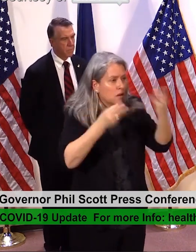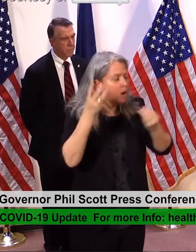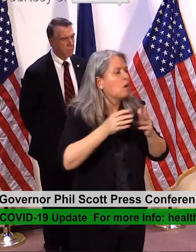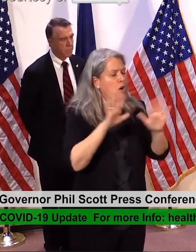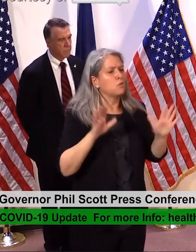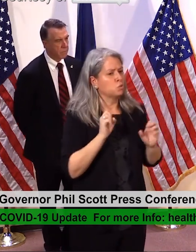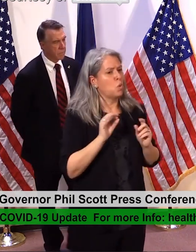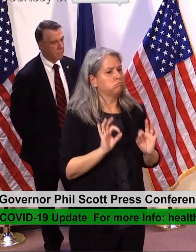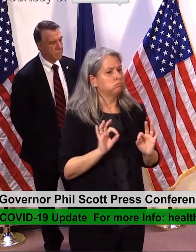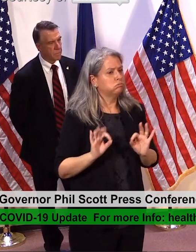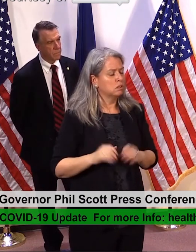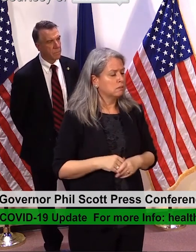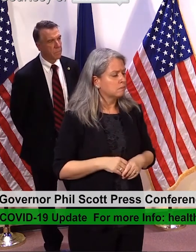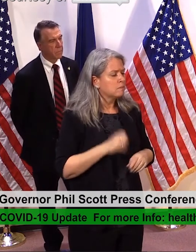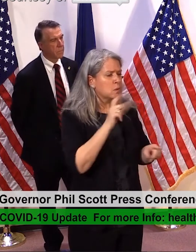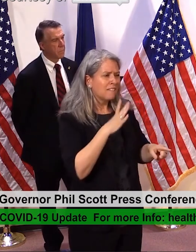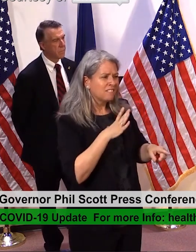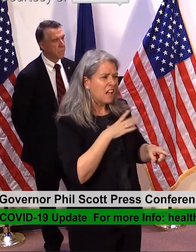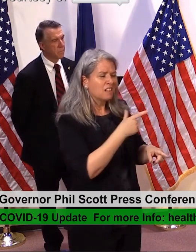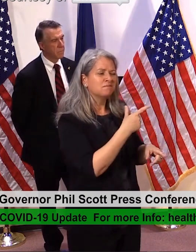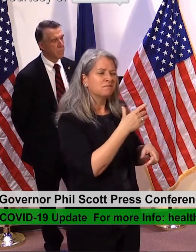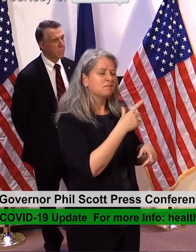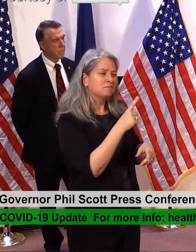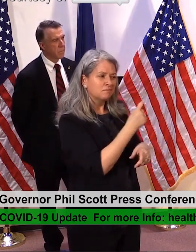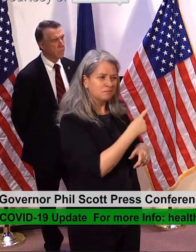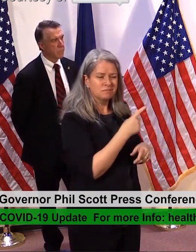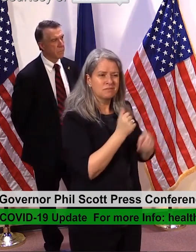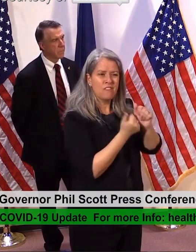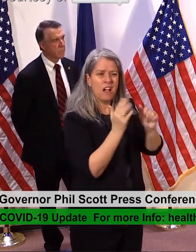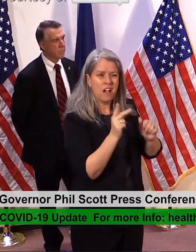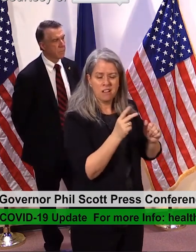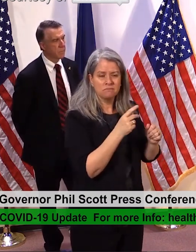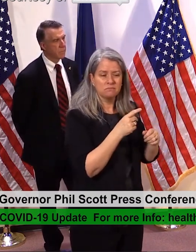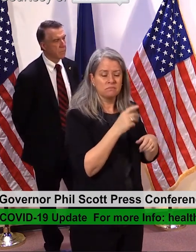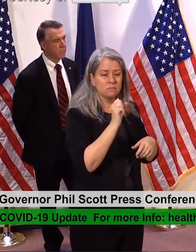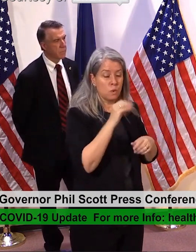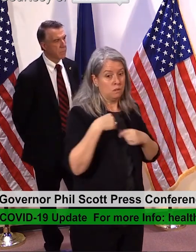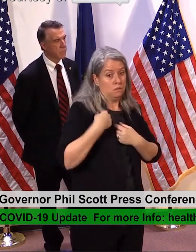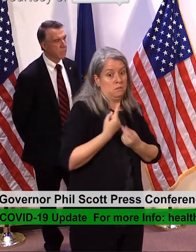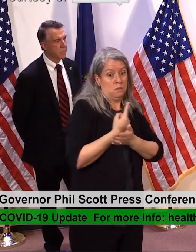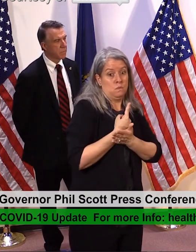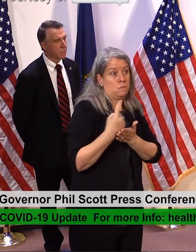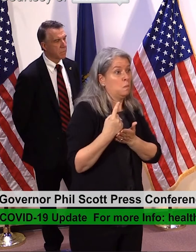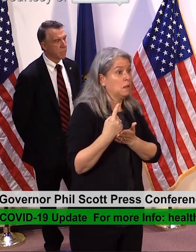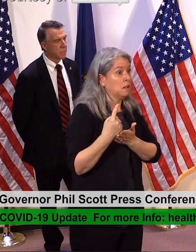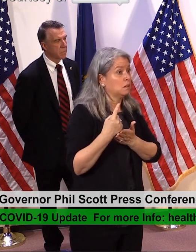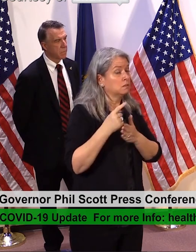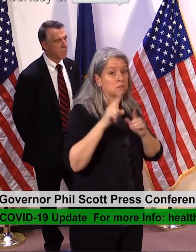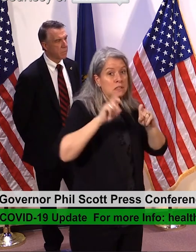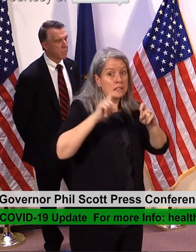I mean, to that end, Commissioner, can you give me a specific example of how in the week or so that you have been doing this advanced testing